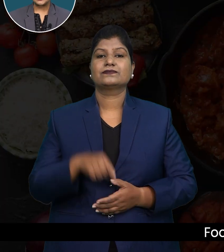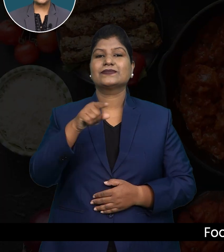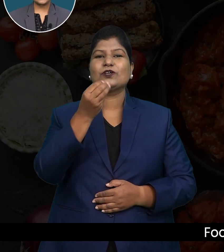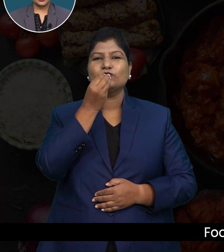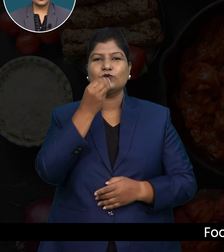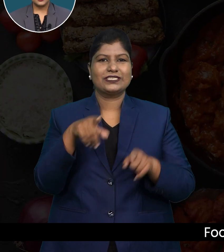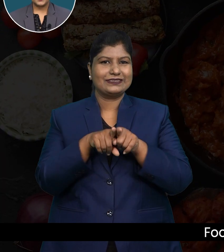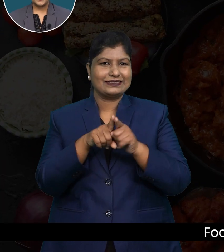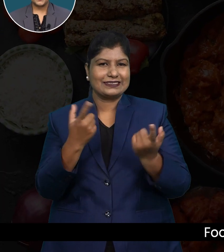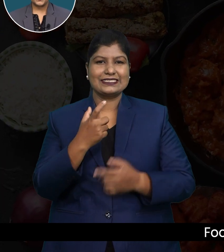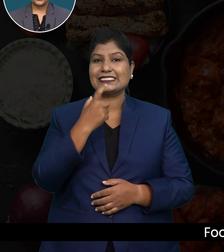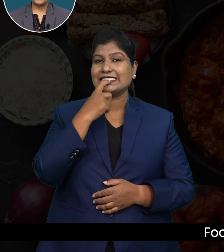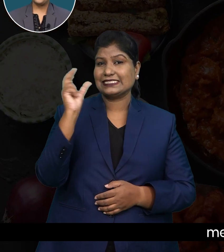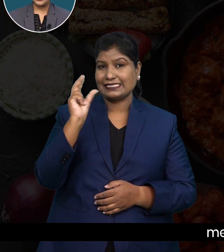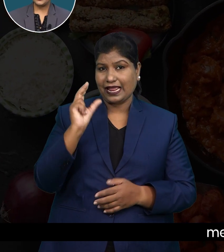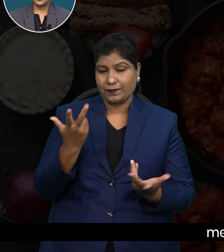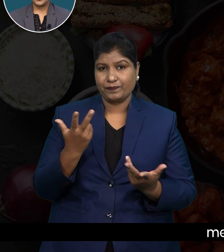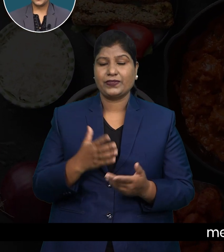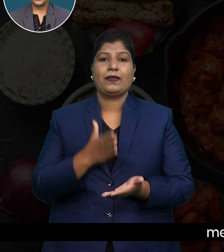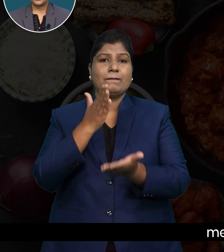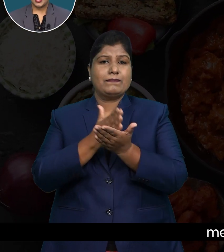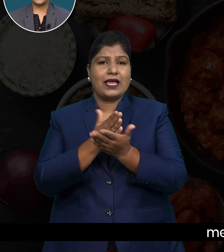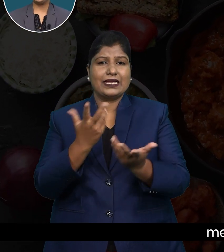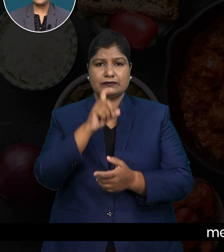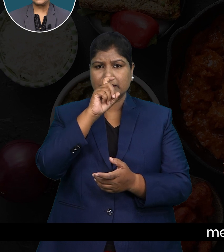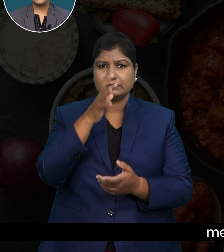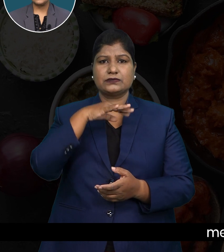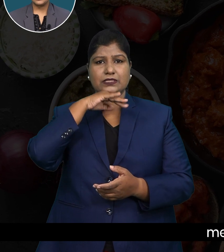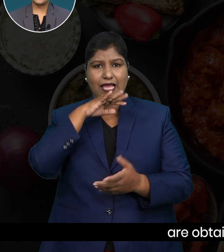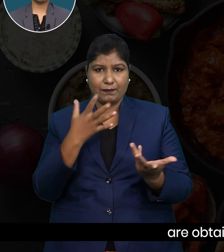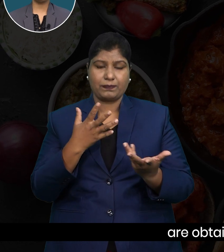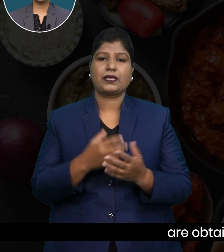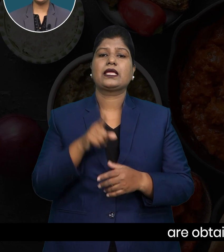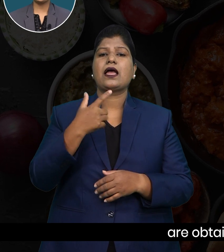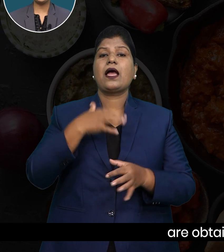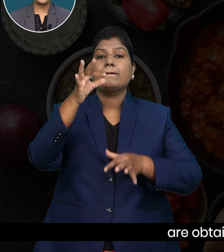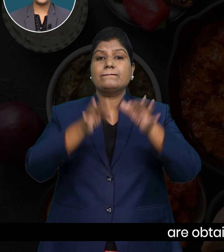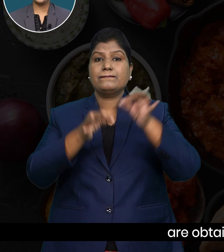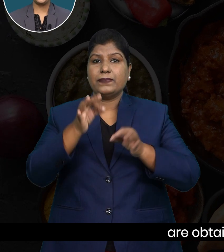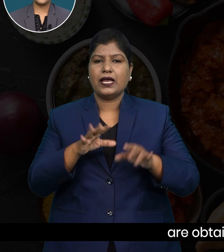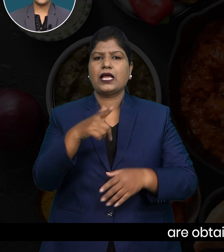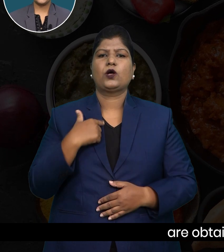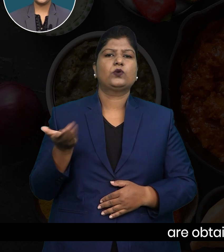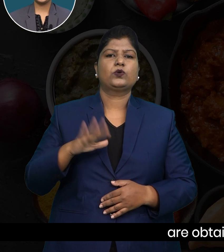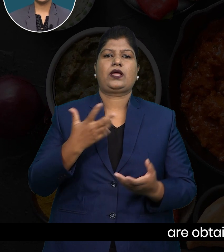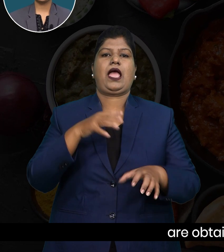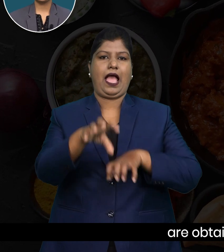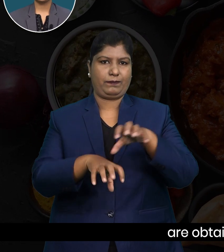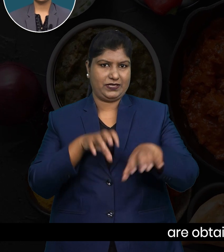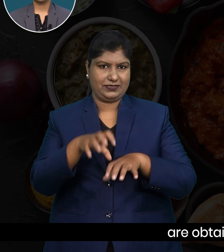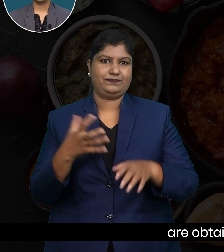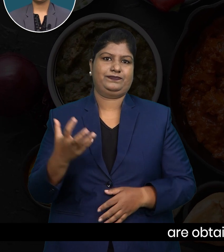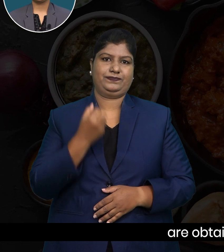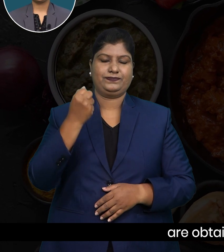Foods like eggs, meat, and milk are obtained from animals.